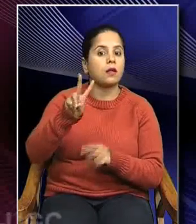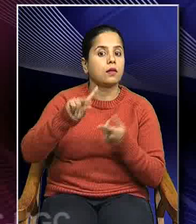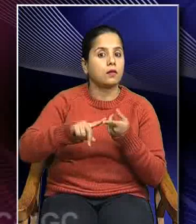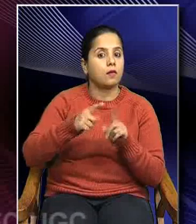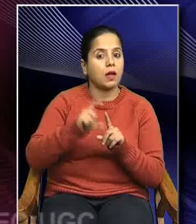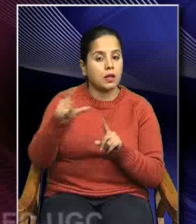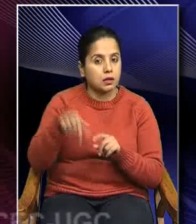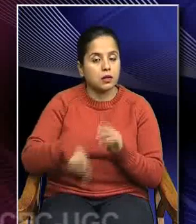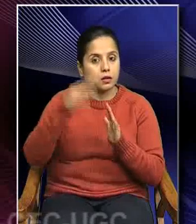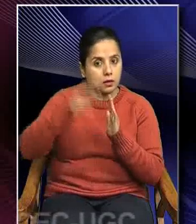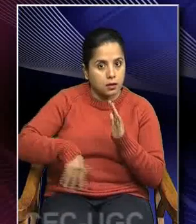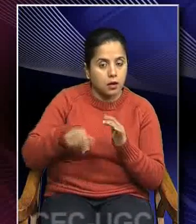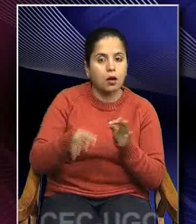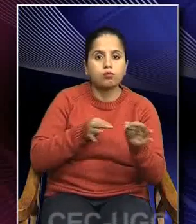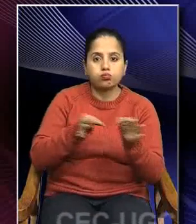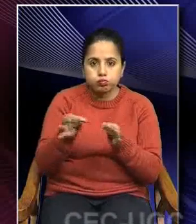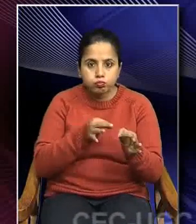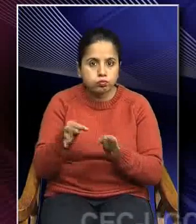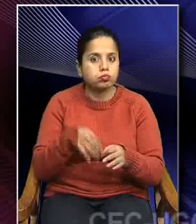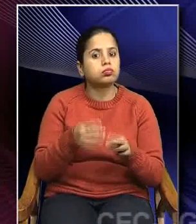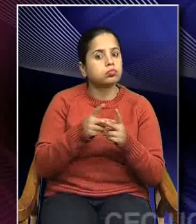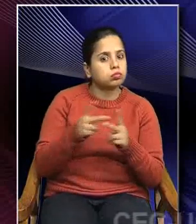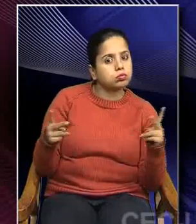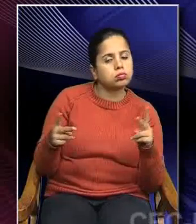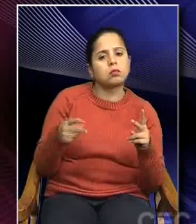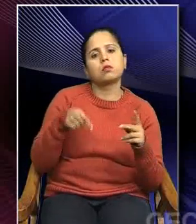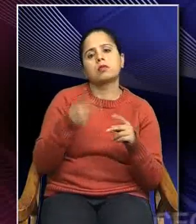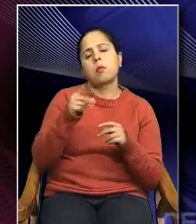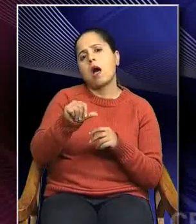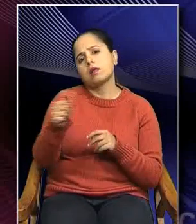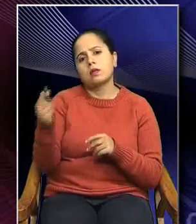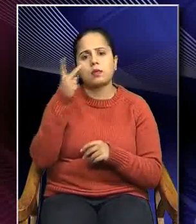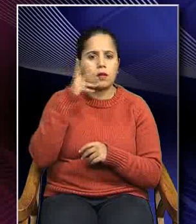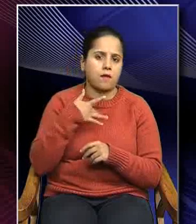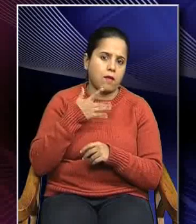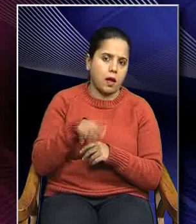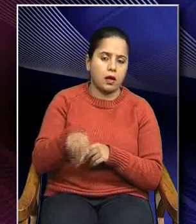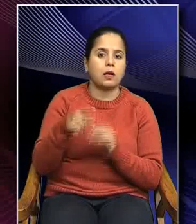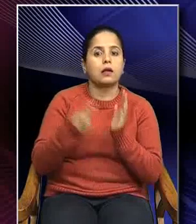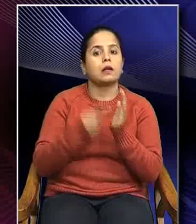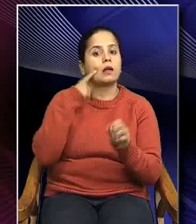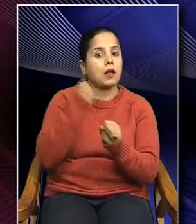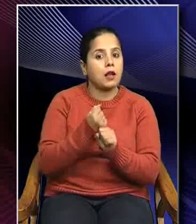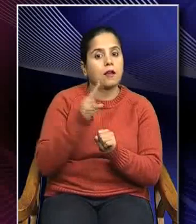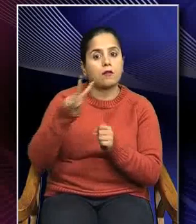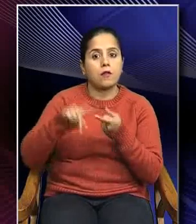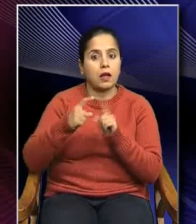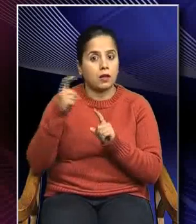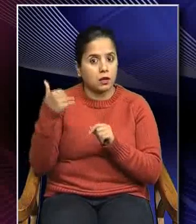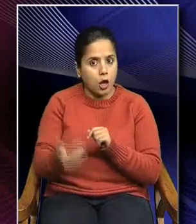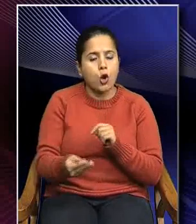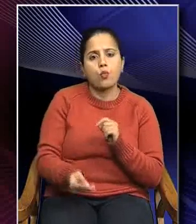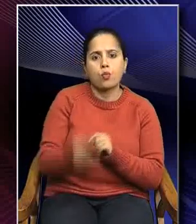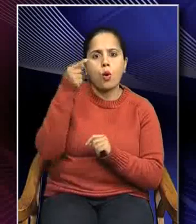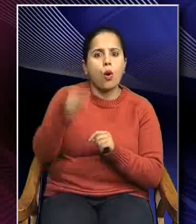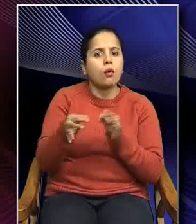are elaborations in some way or the other of the Rigvedic hymns that appear to be more